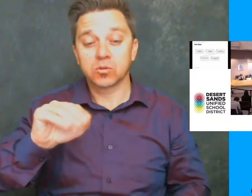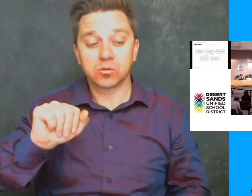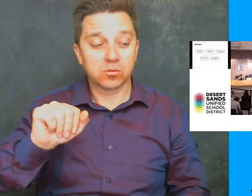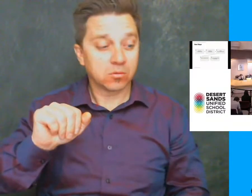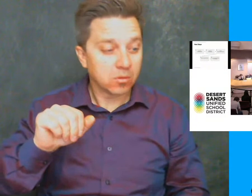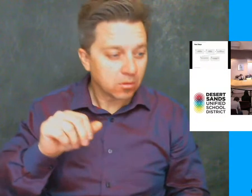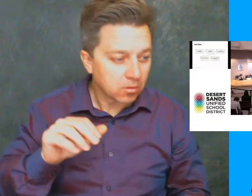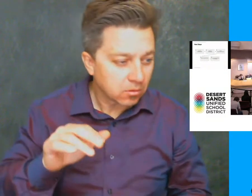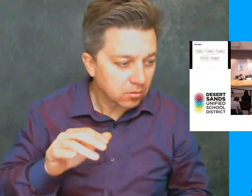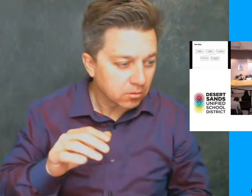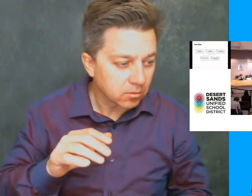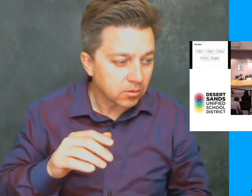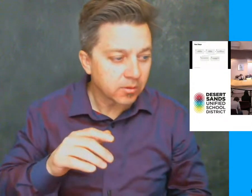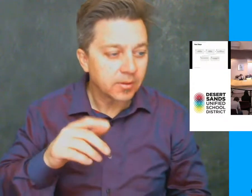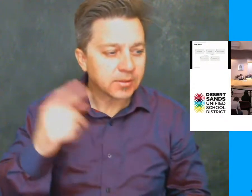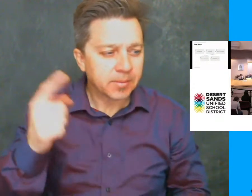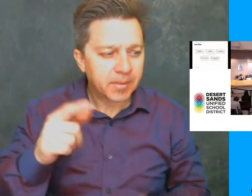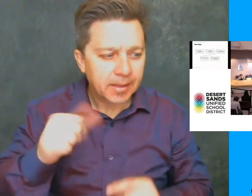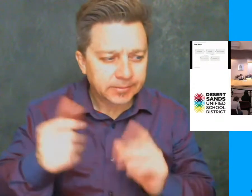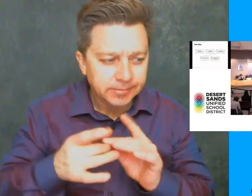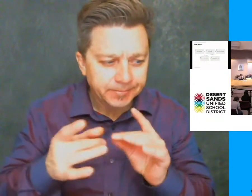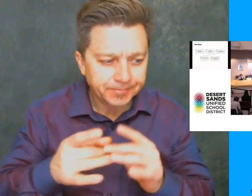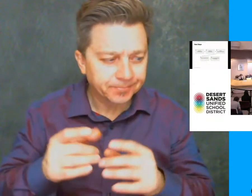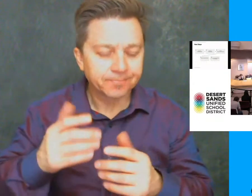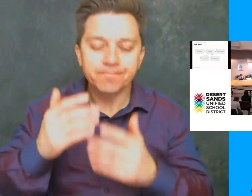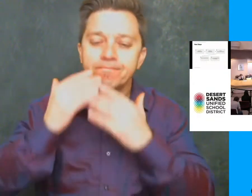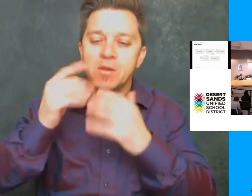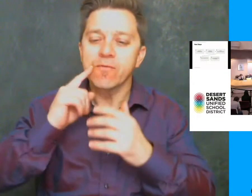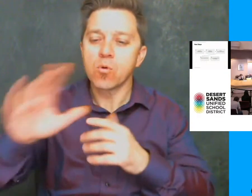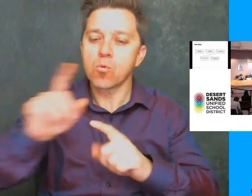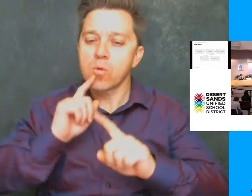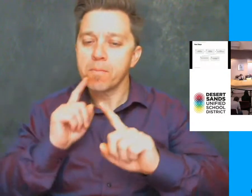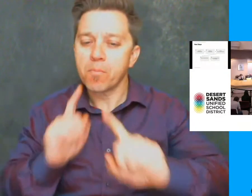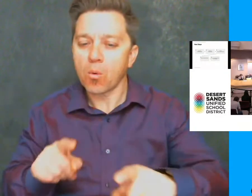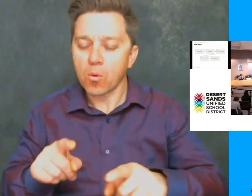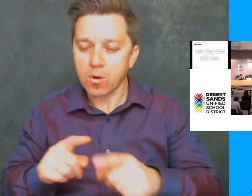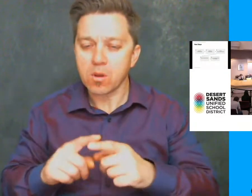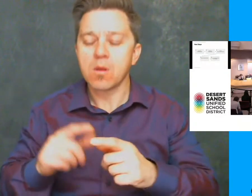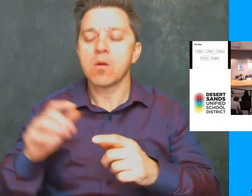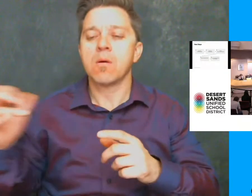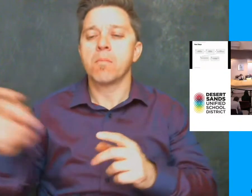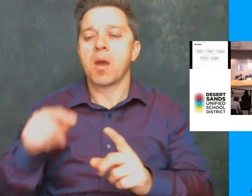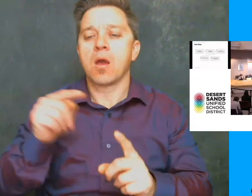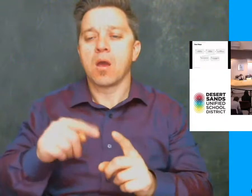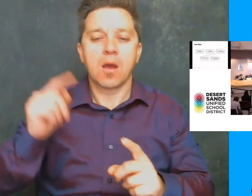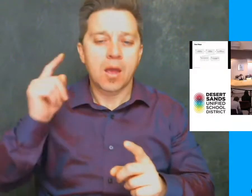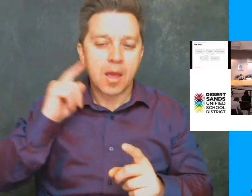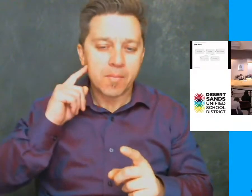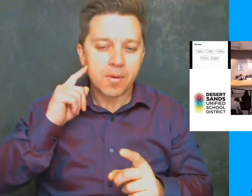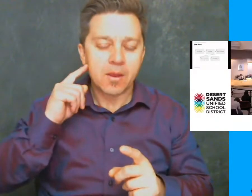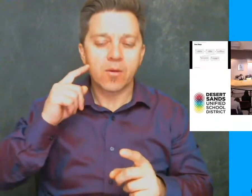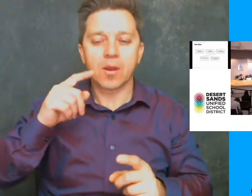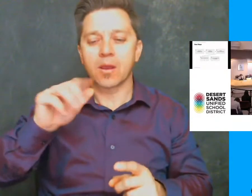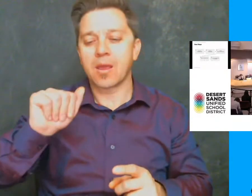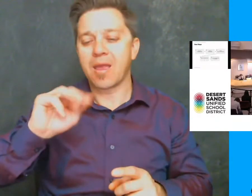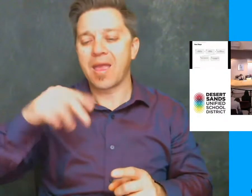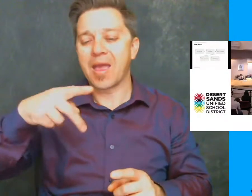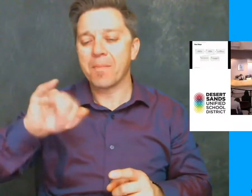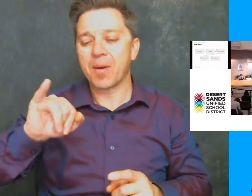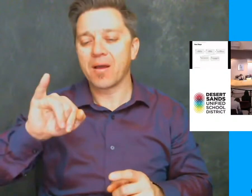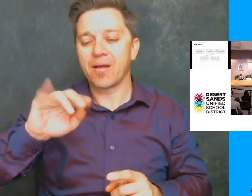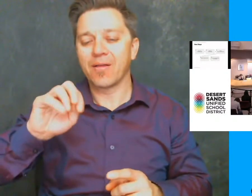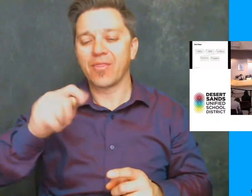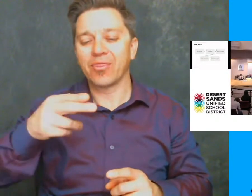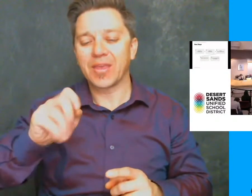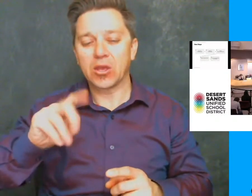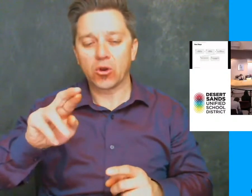much for your report. You know, I'm going to go back on, you know, I'm hearing amphitheaters, and back in the day